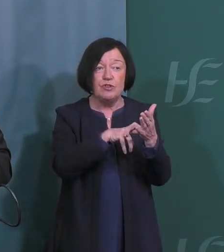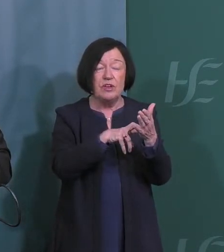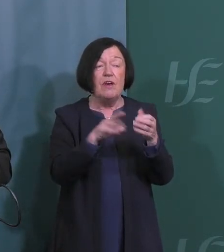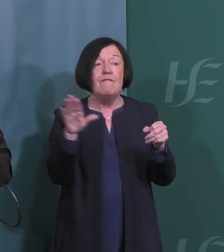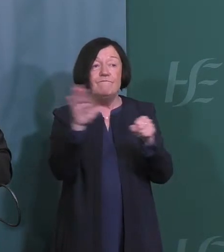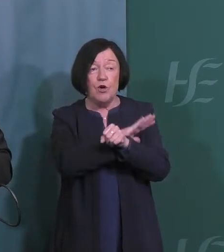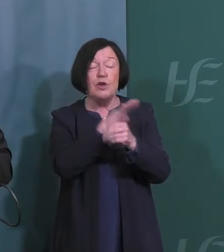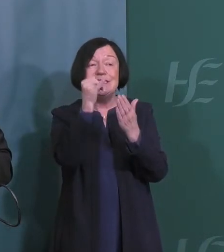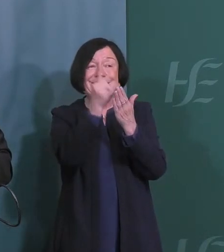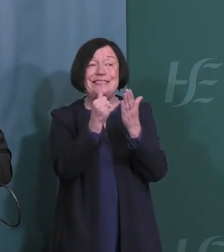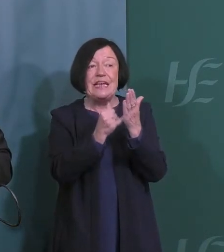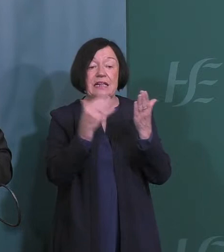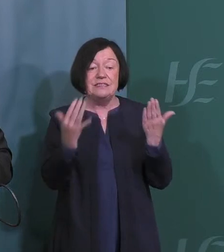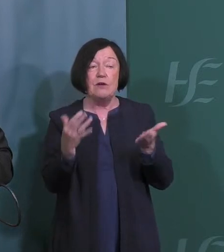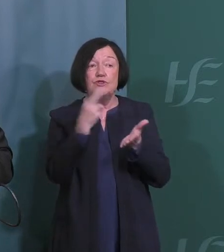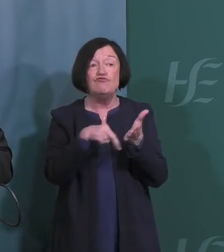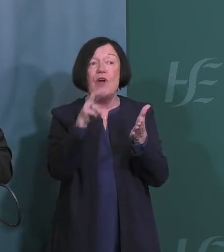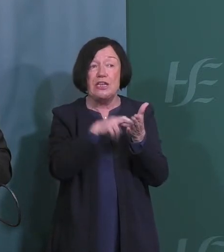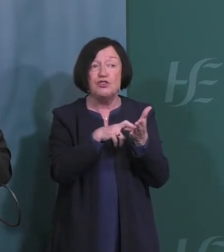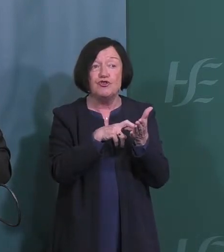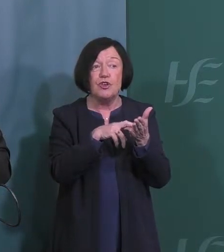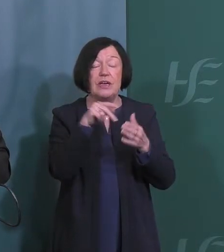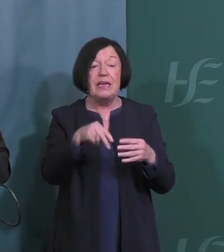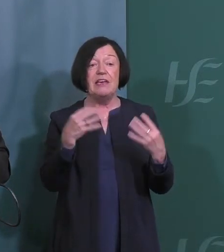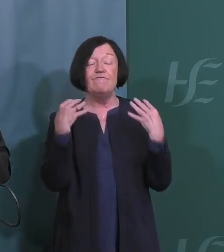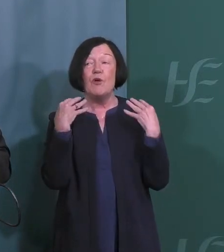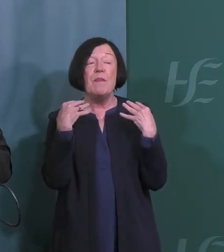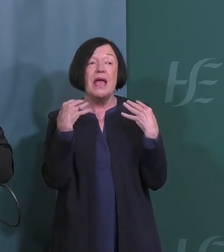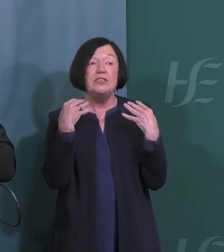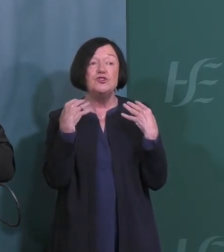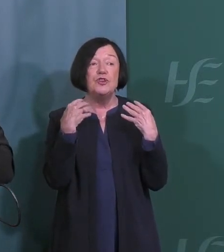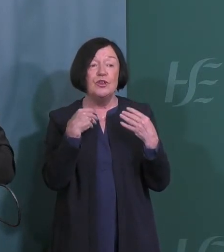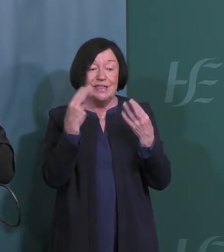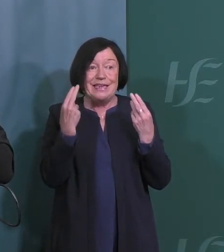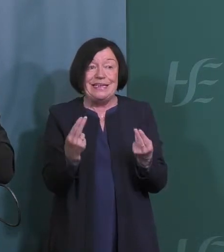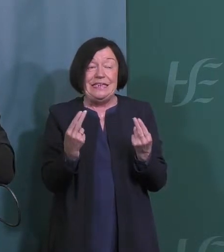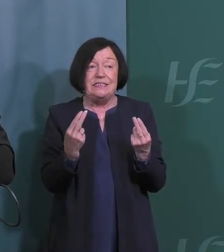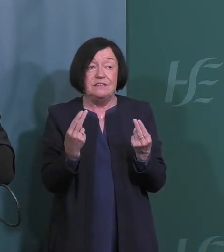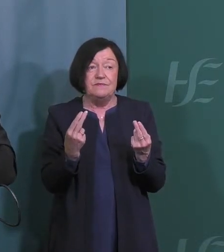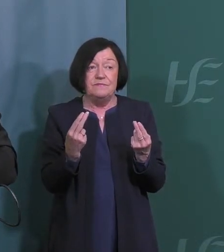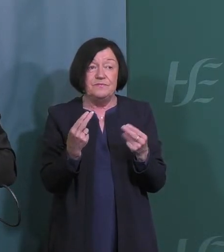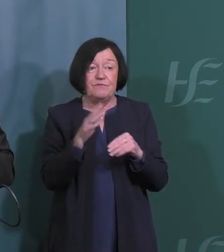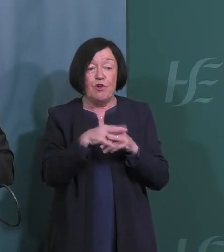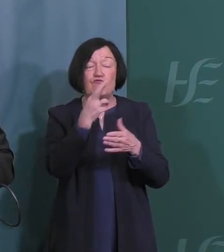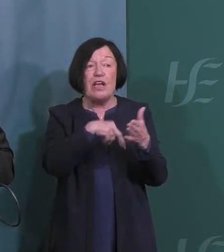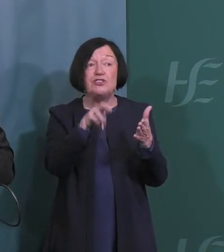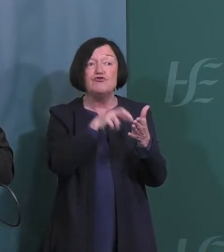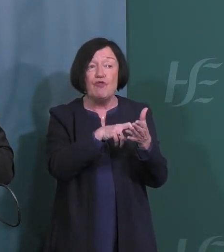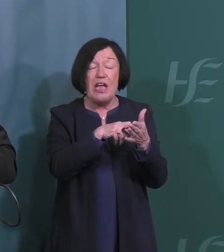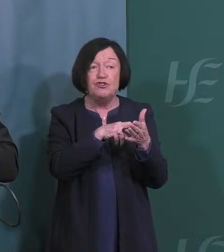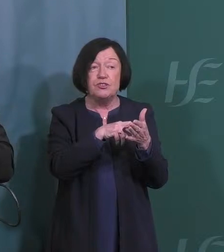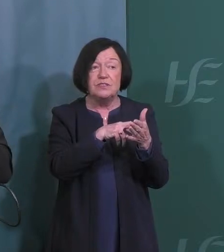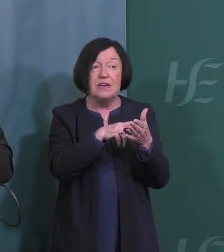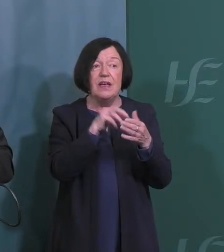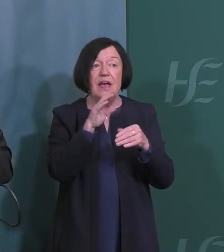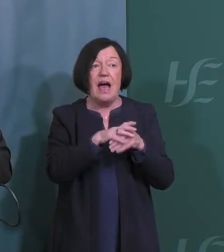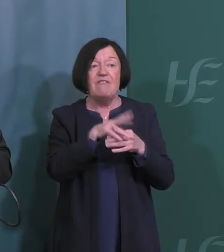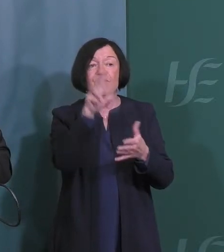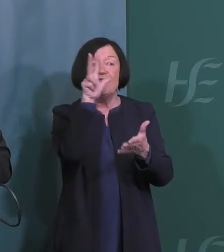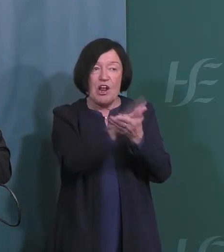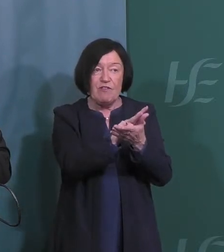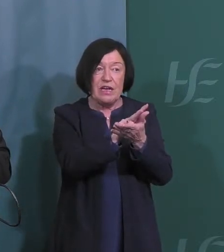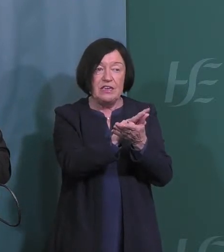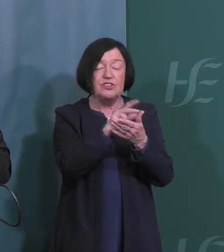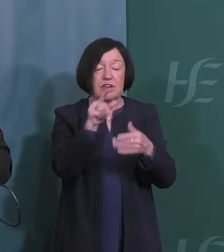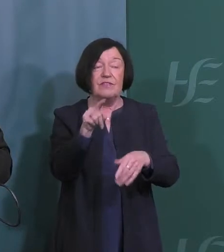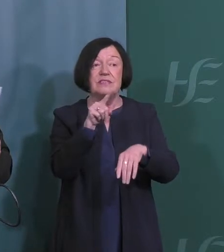full details of how to register the process, the information that will required for registration and indeed for verification at the